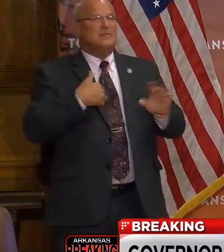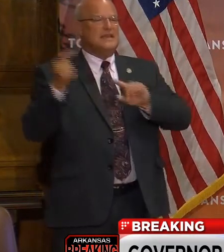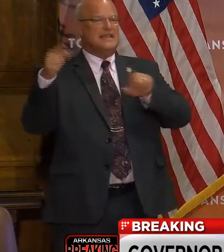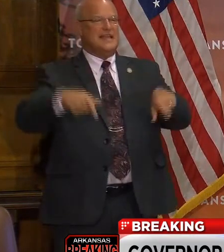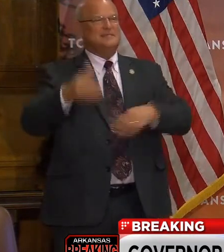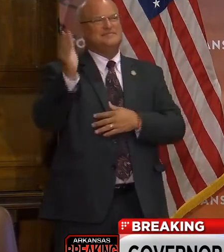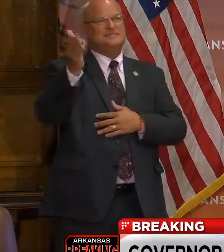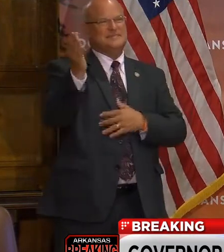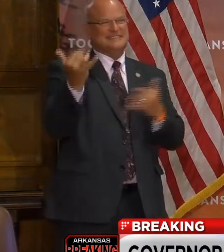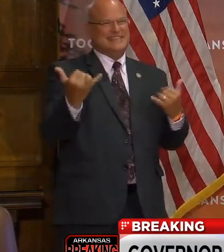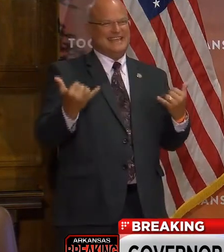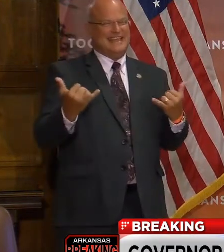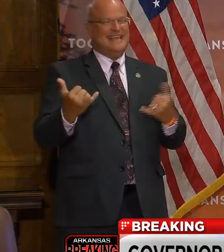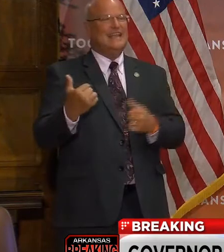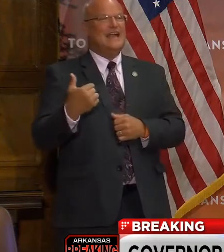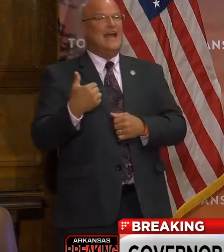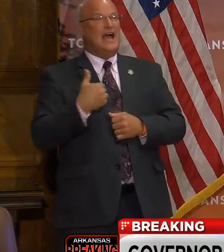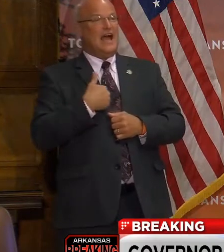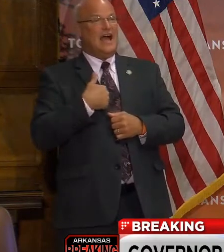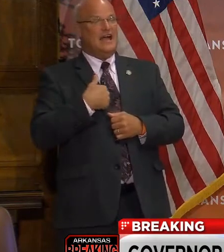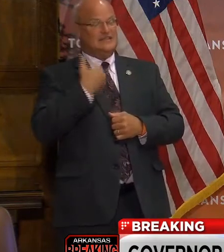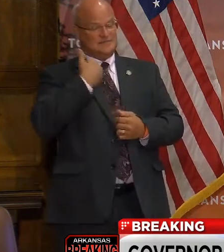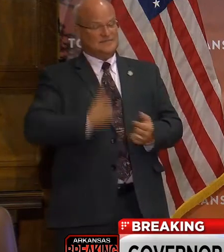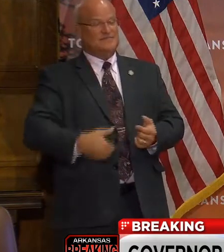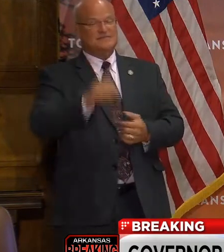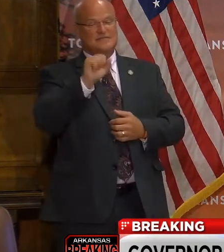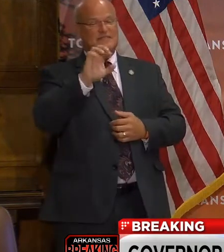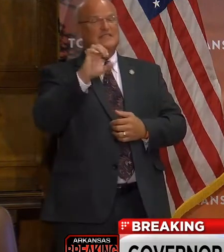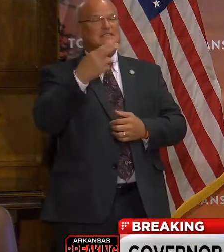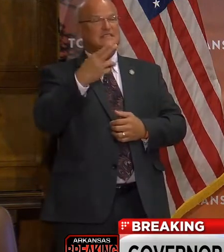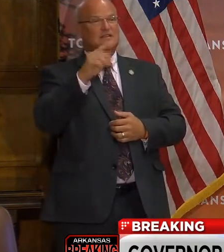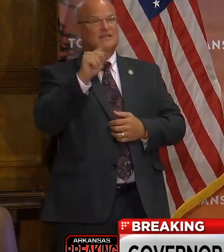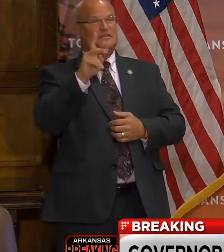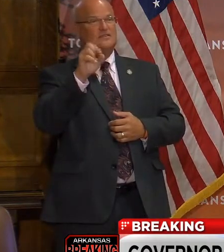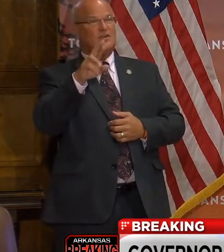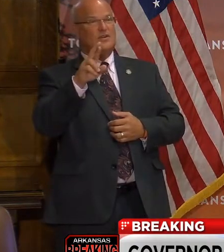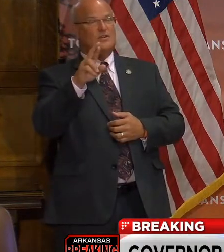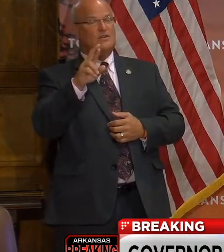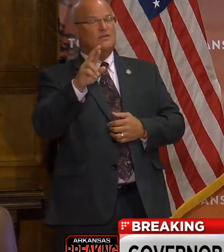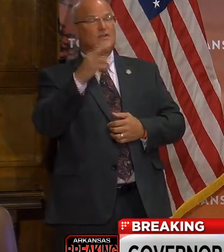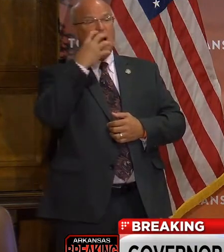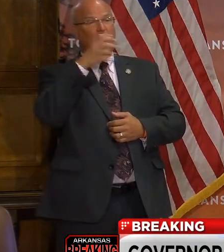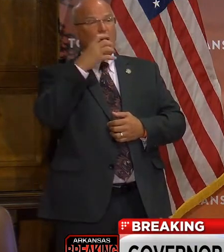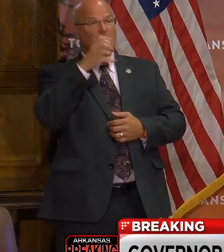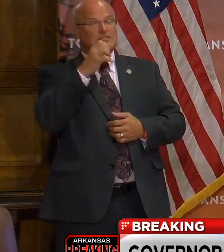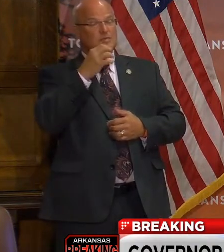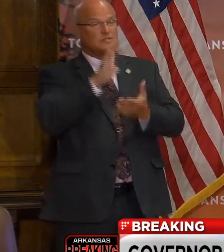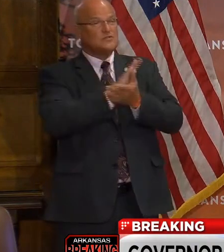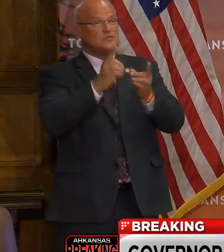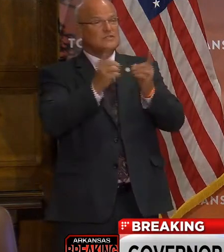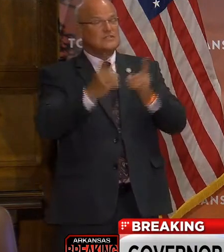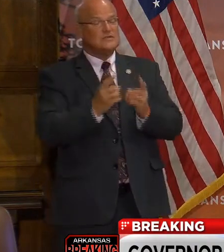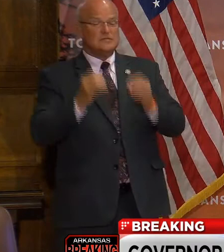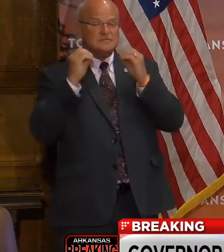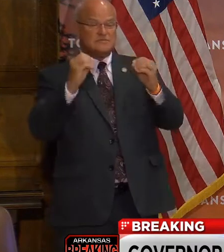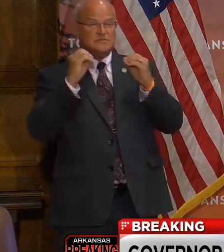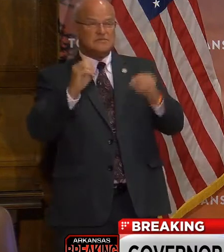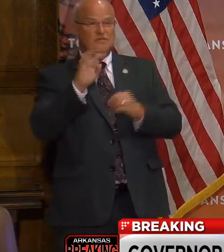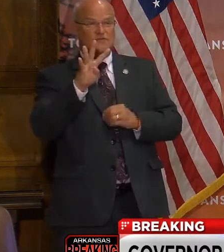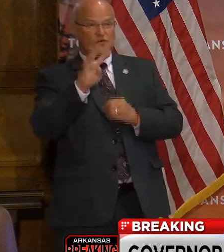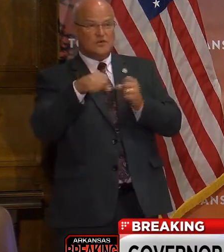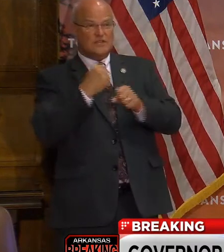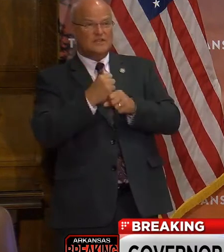speak today. I am Sarah Turner. I have taught 4 years at the Hot Springs School District and 8 years